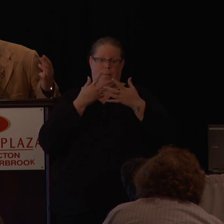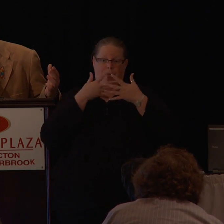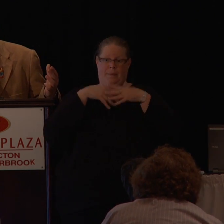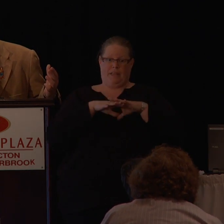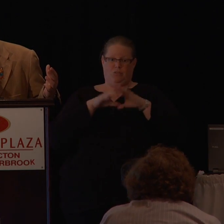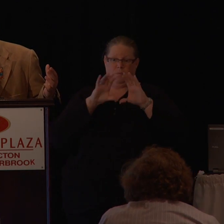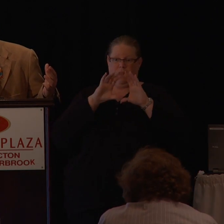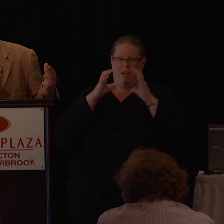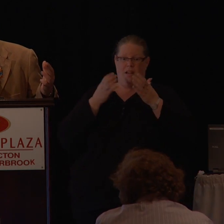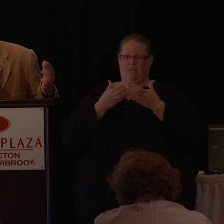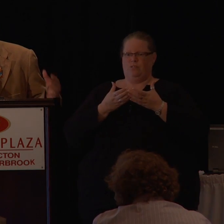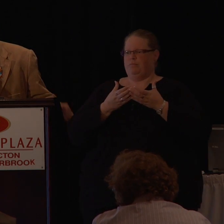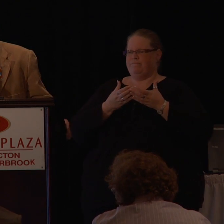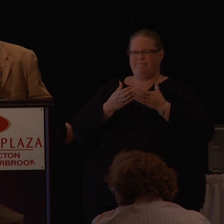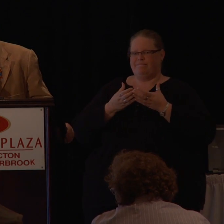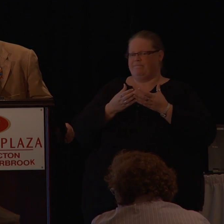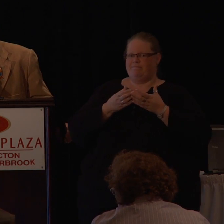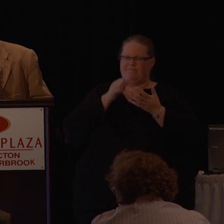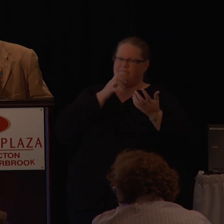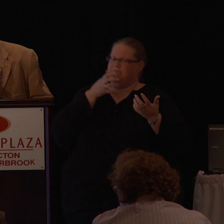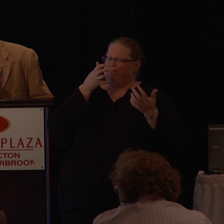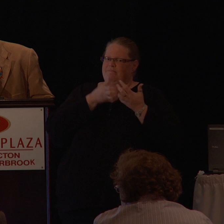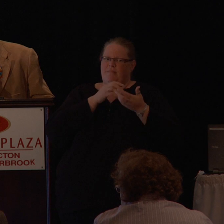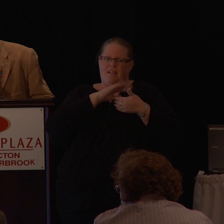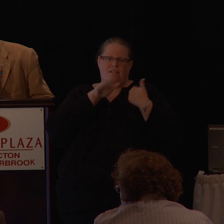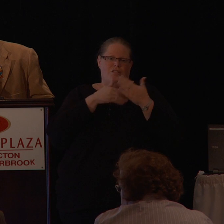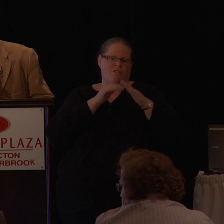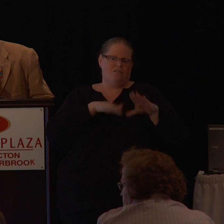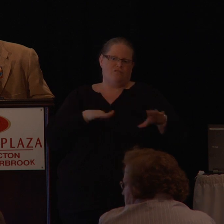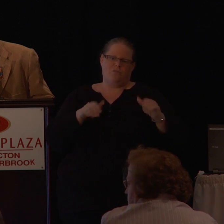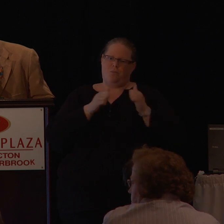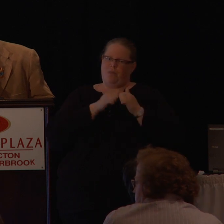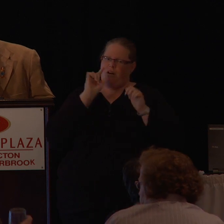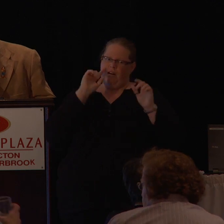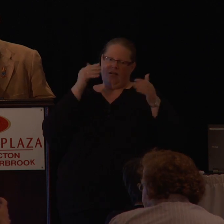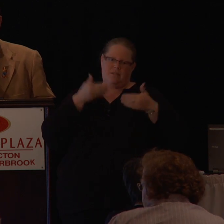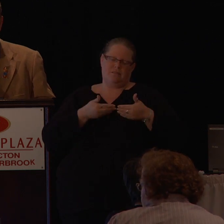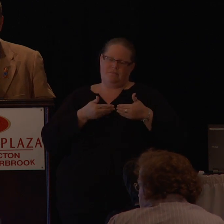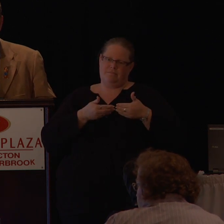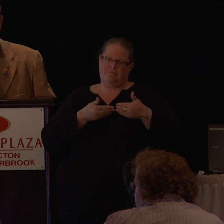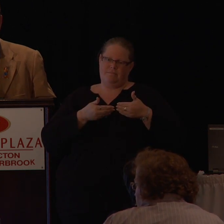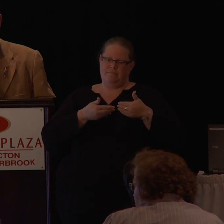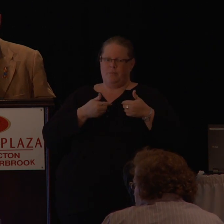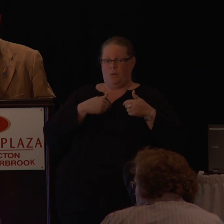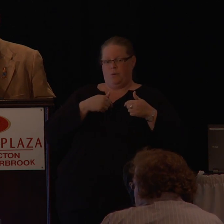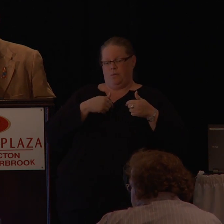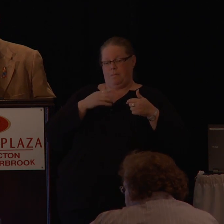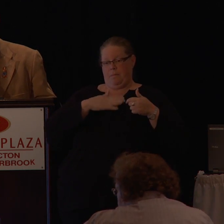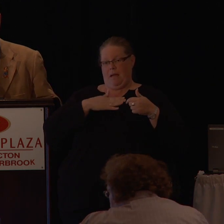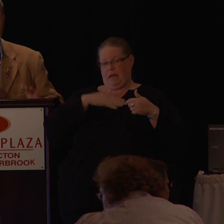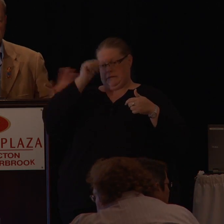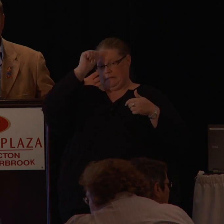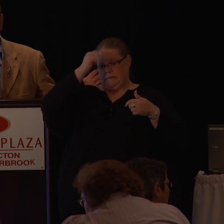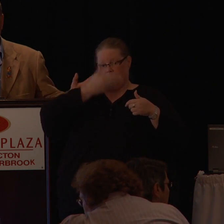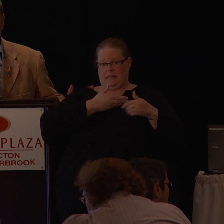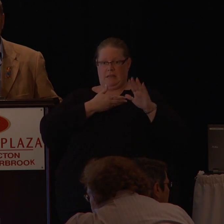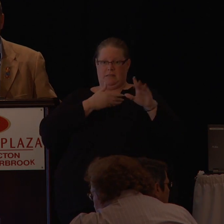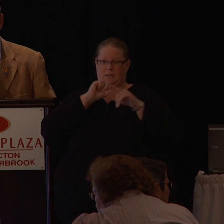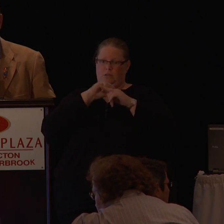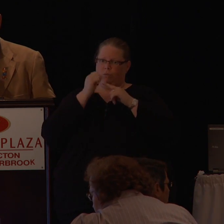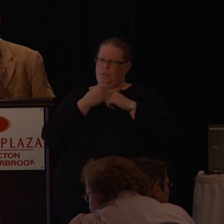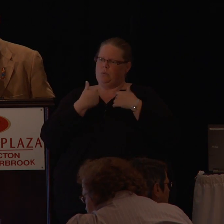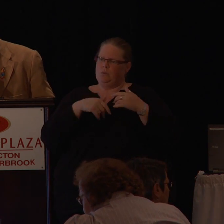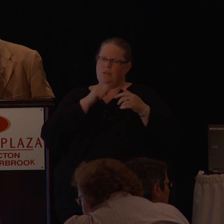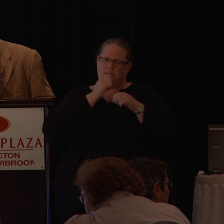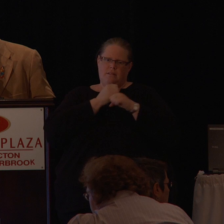doesn't work for all autistic children. And I've talked about my specific son's situation. There are many other